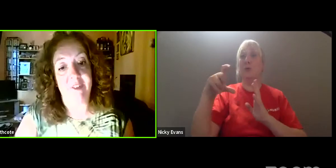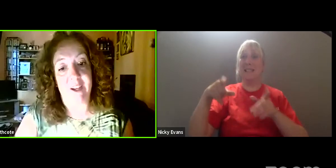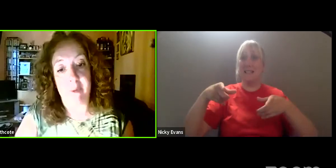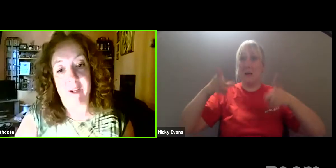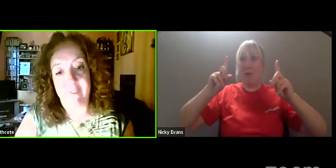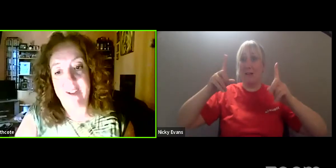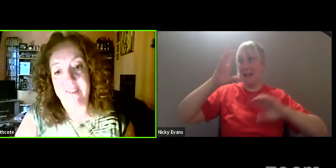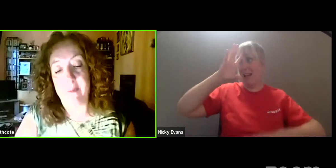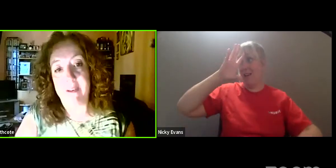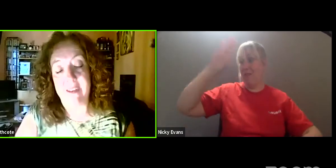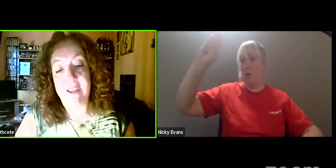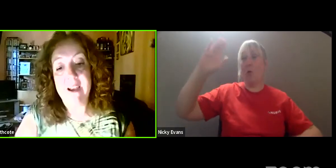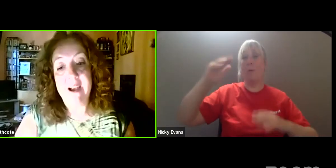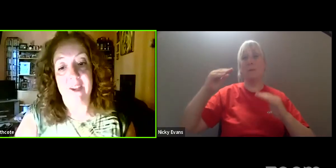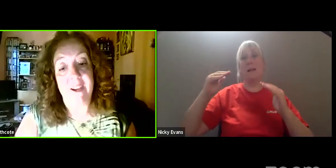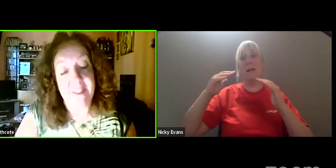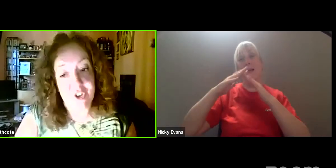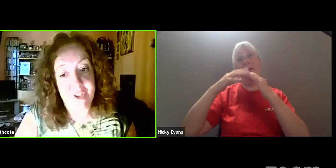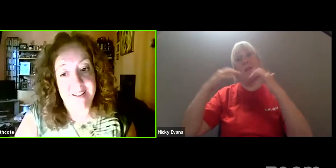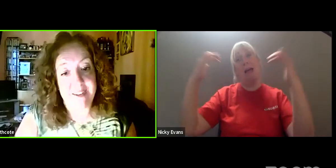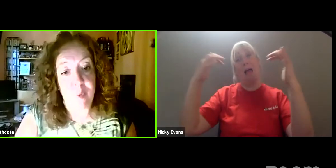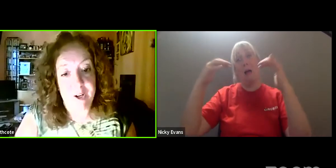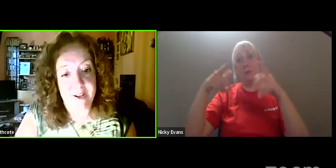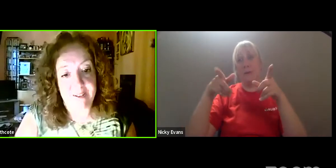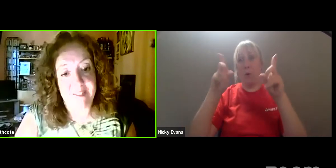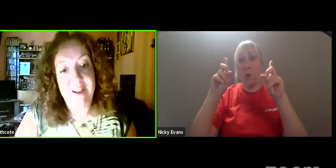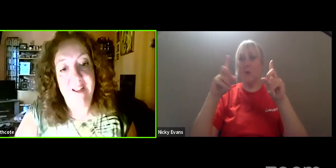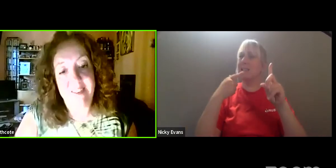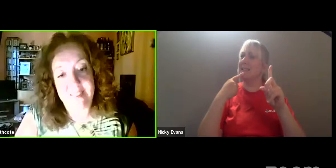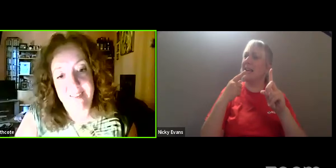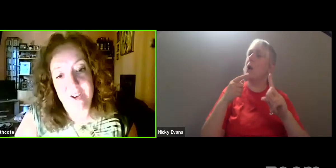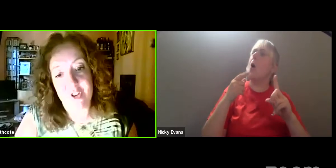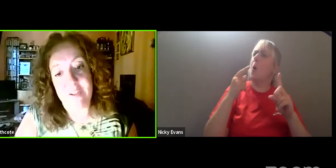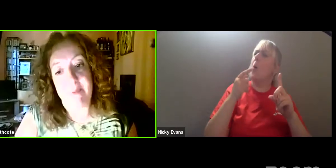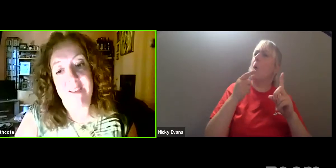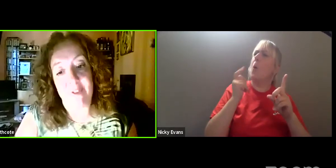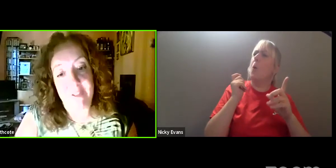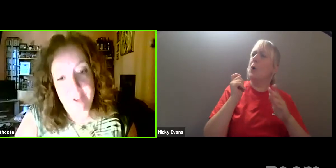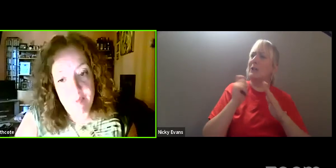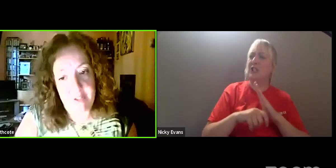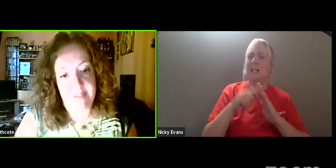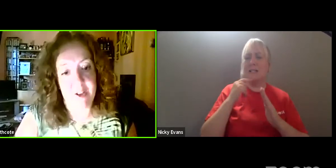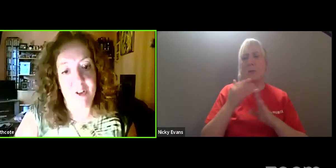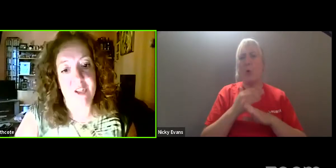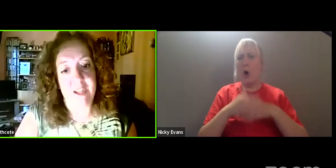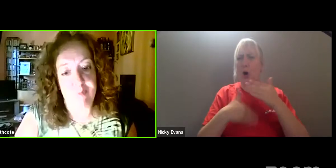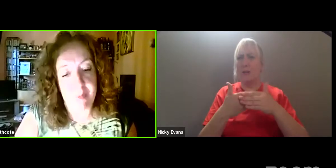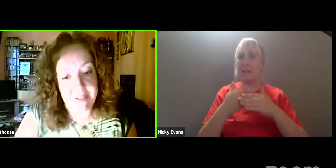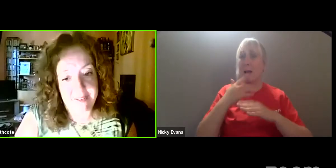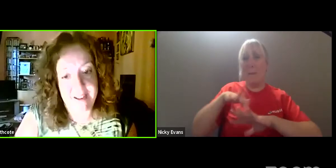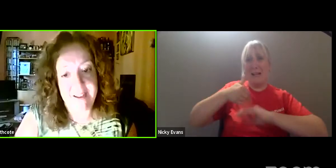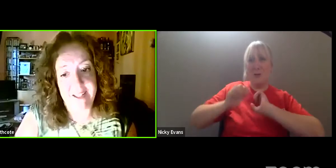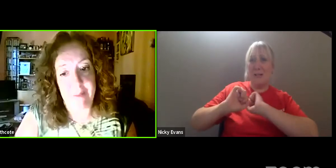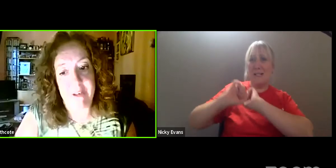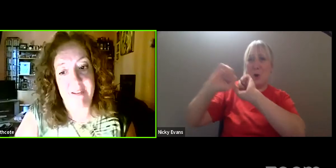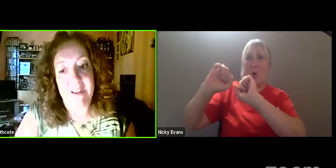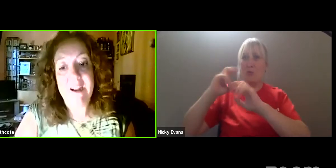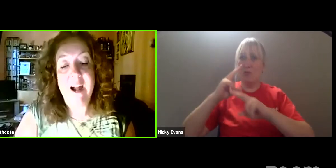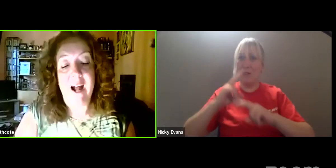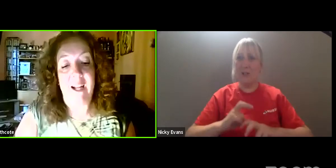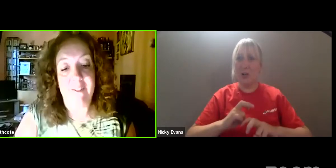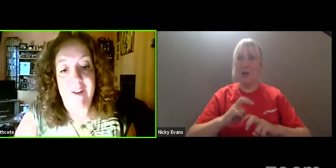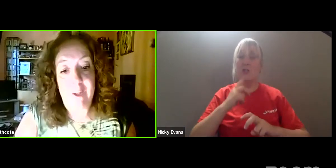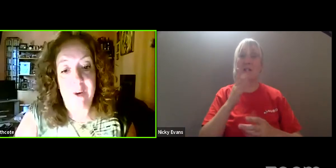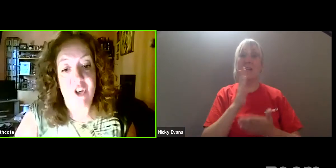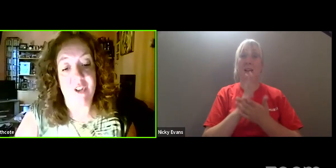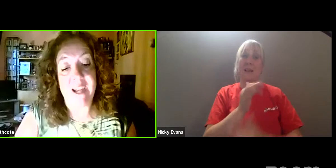of Lords Economic Affairs Committee that conditionality works. This assertion is based on his own research that he's promised to send to the committee